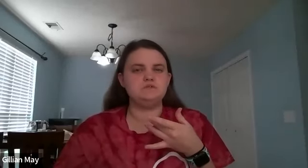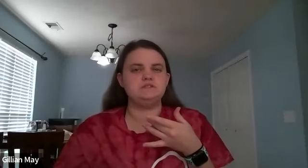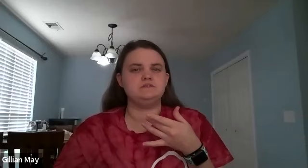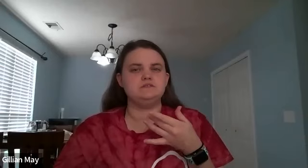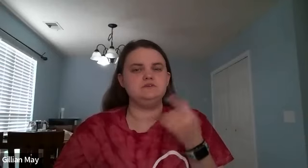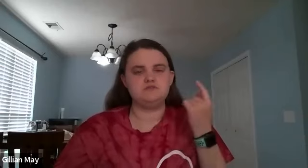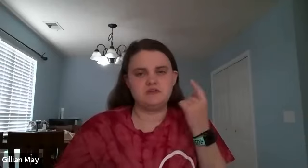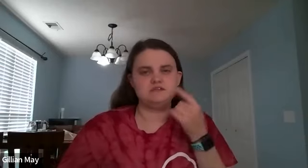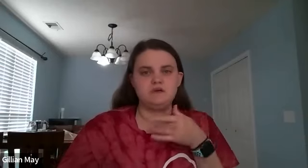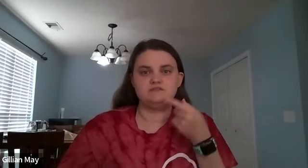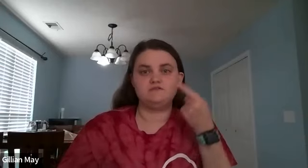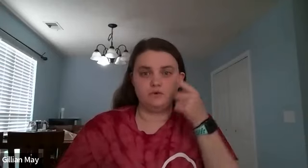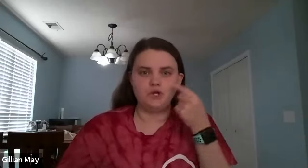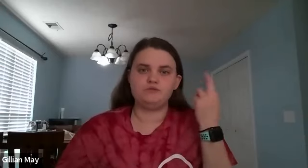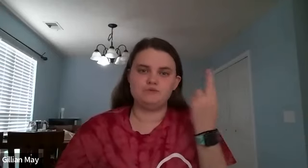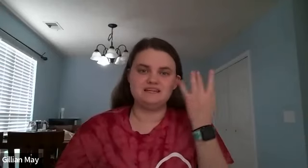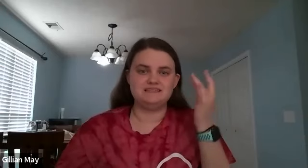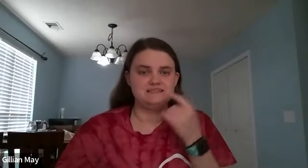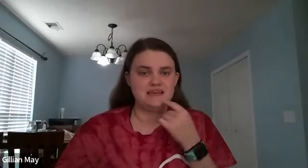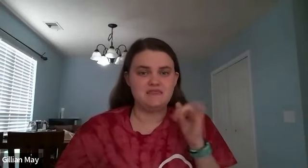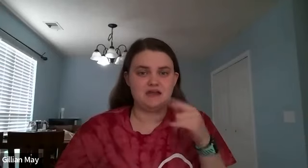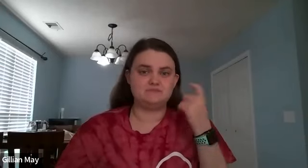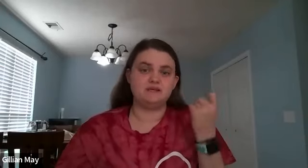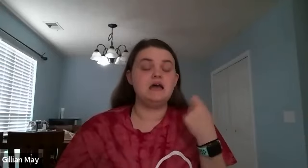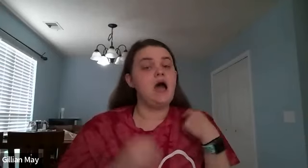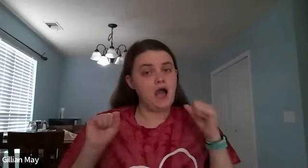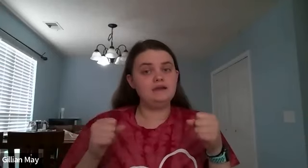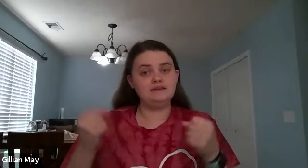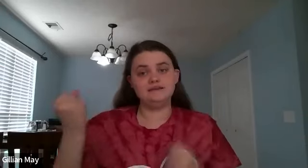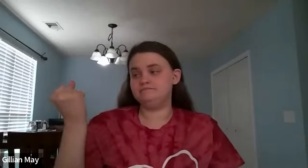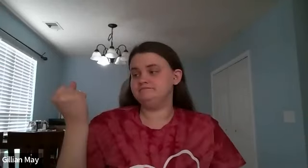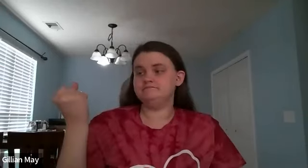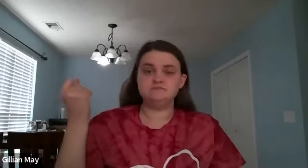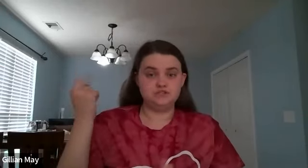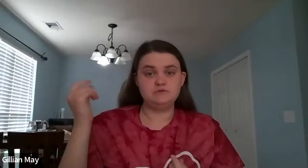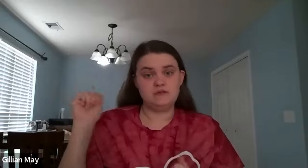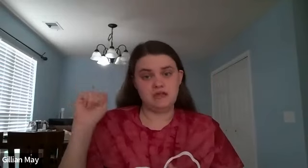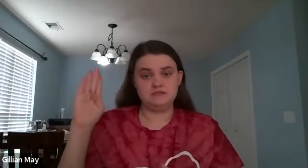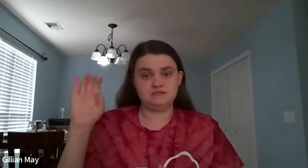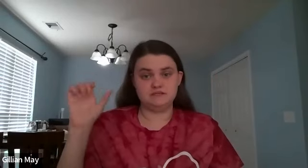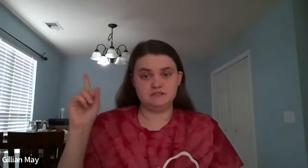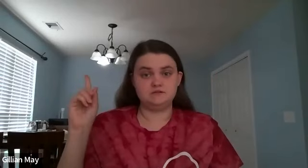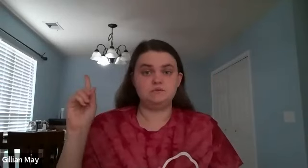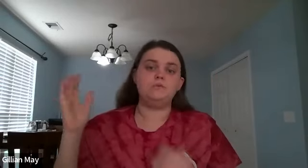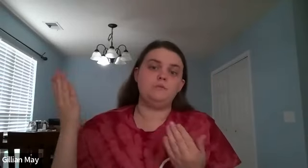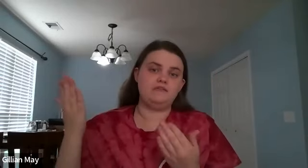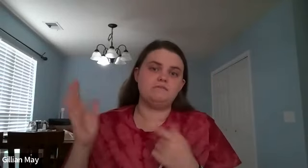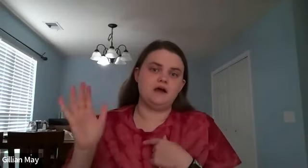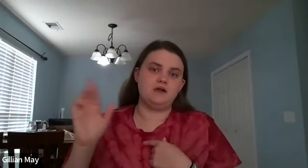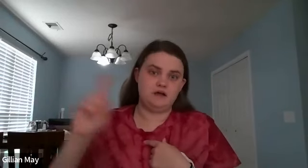feels you think is best for you. And the reason I say that is because I can do the ABCs with my right